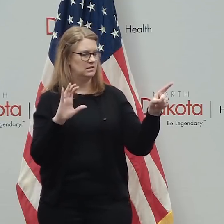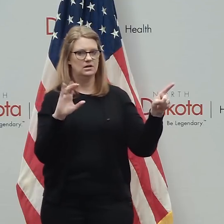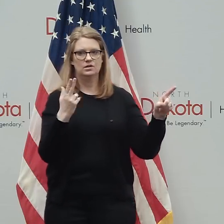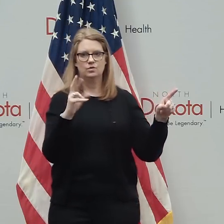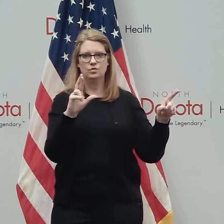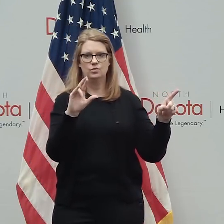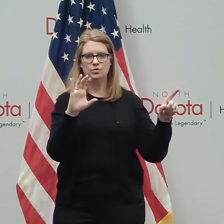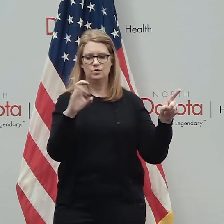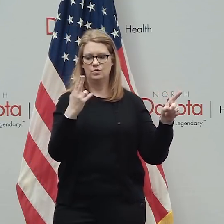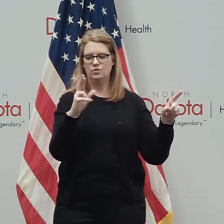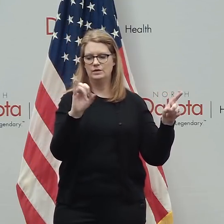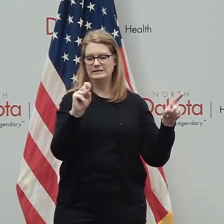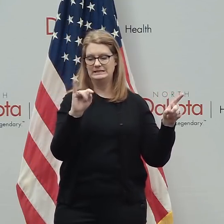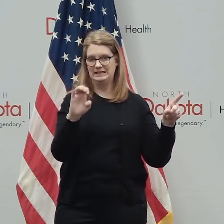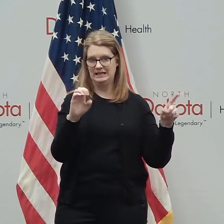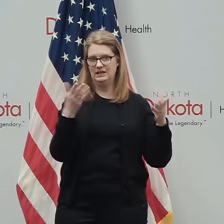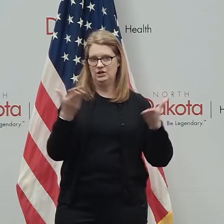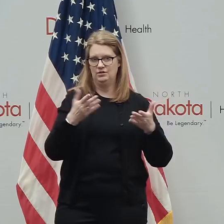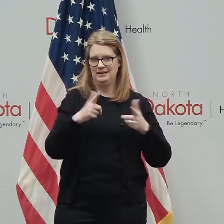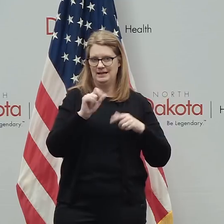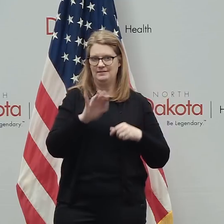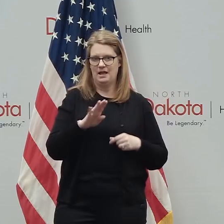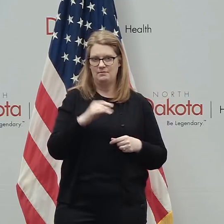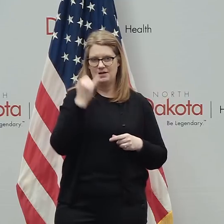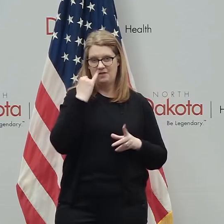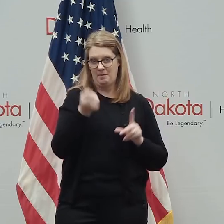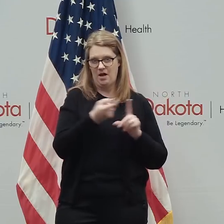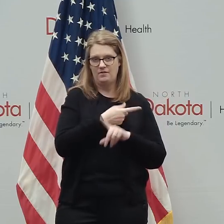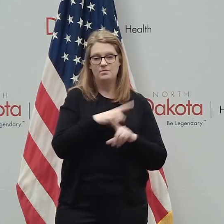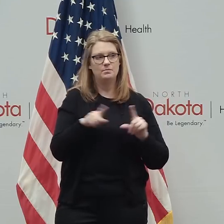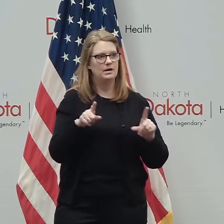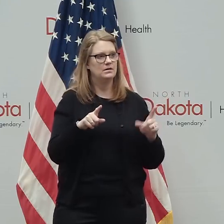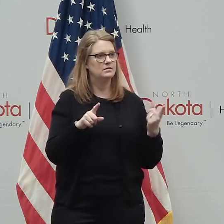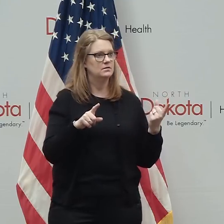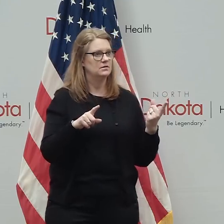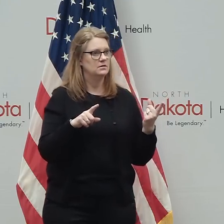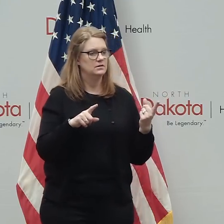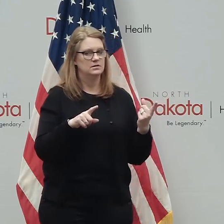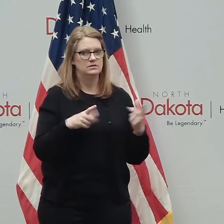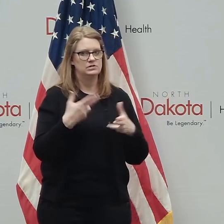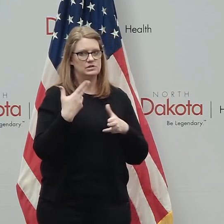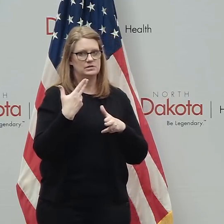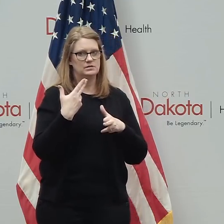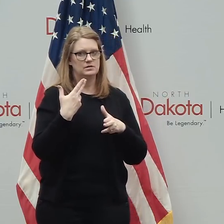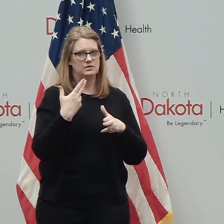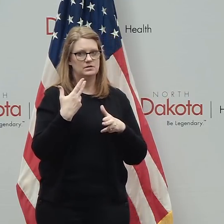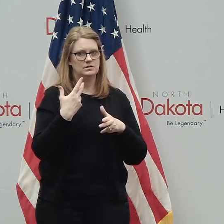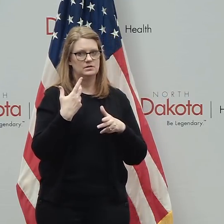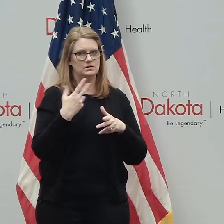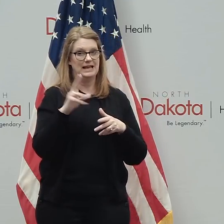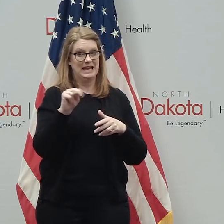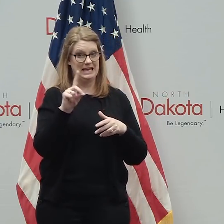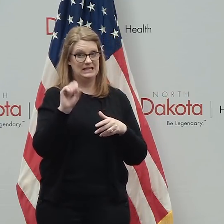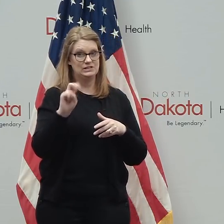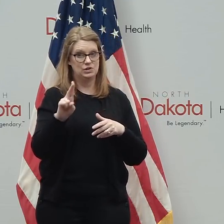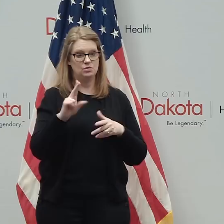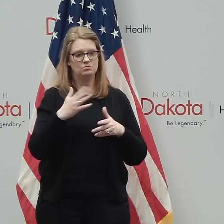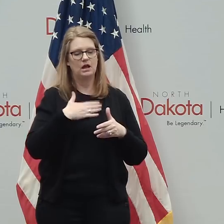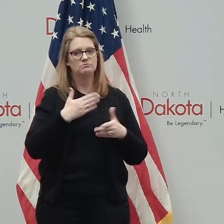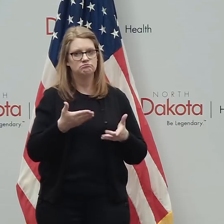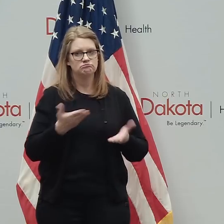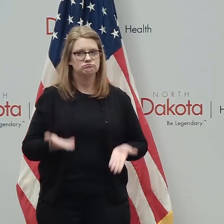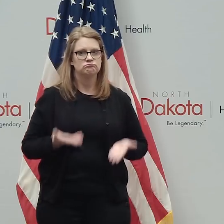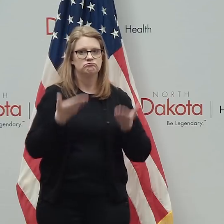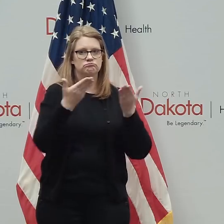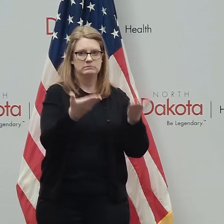lab, and I'll look at her if confirmation if I'm off on this. But my understanding, just being brief prior to this, with NDSU stepping forward with